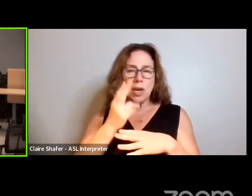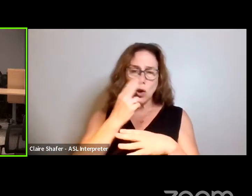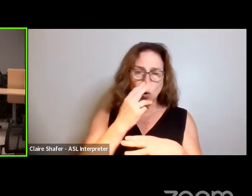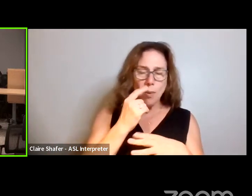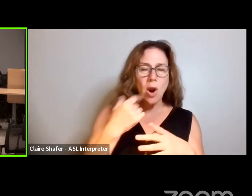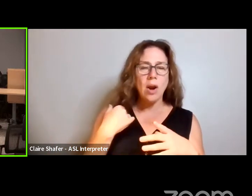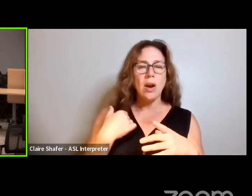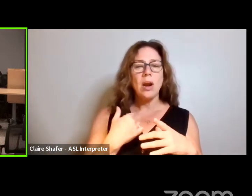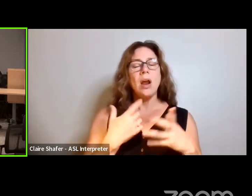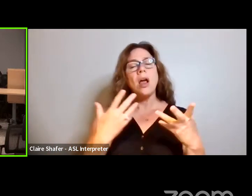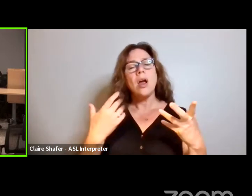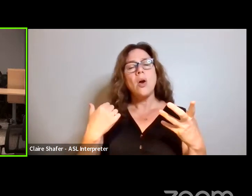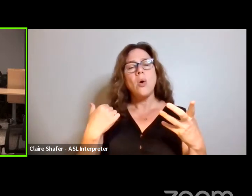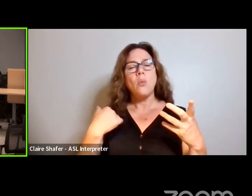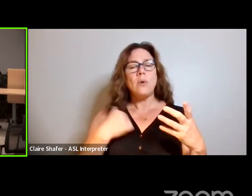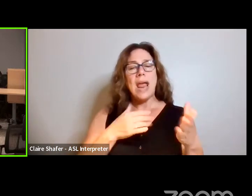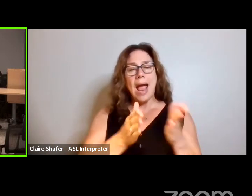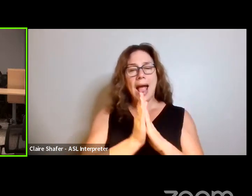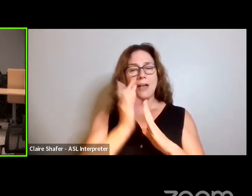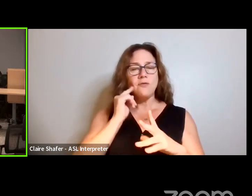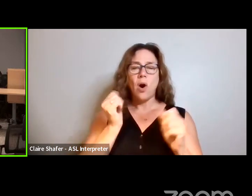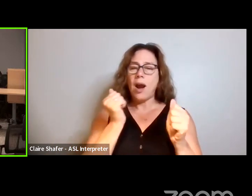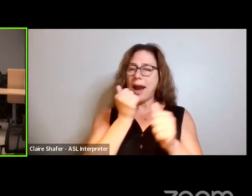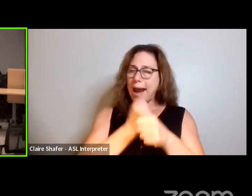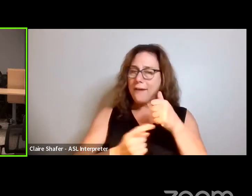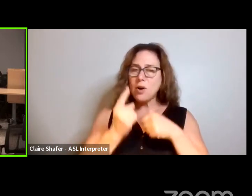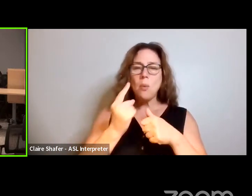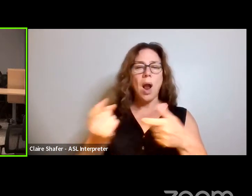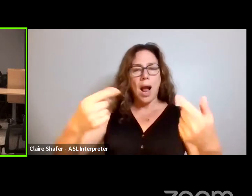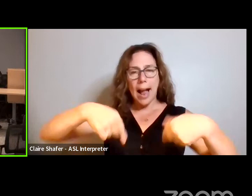because we asked for everybody to be there and we had everybody from